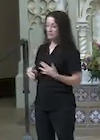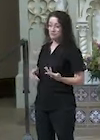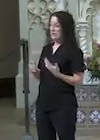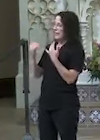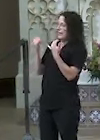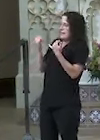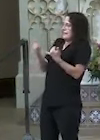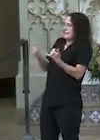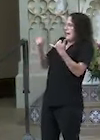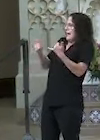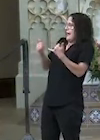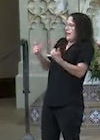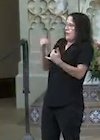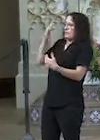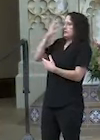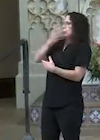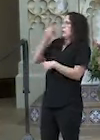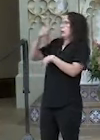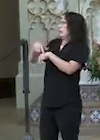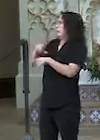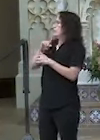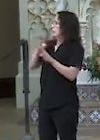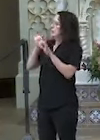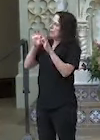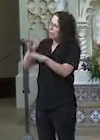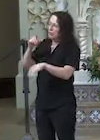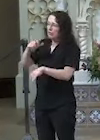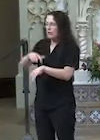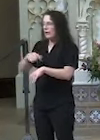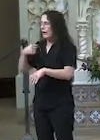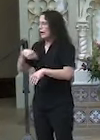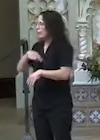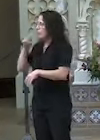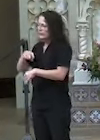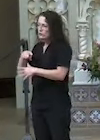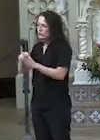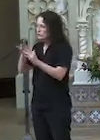time. A beautiful time to try to do what we can